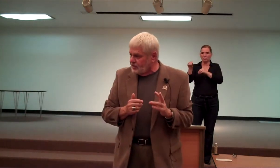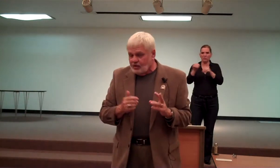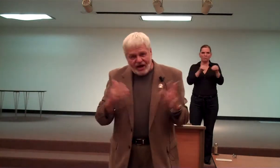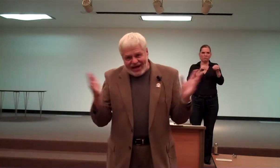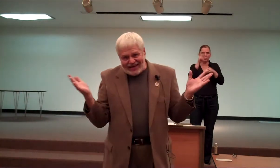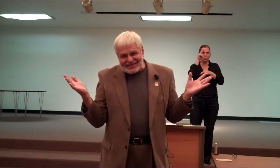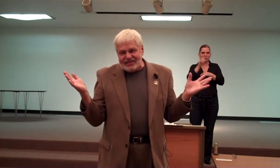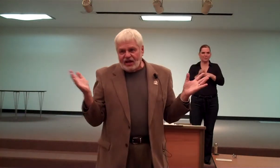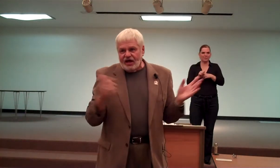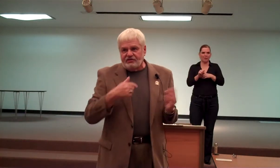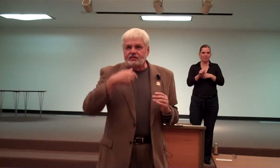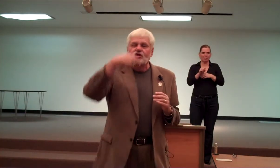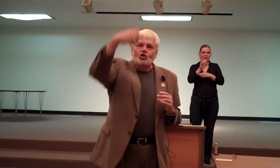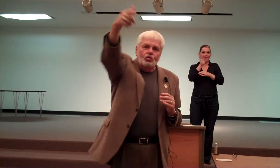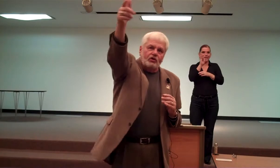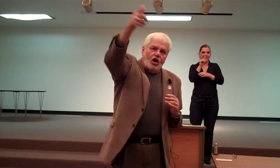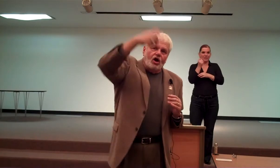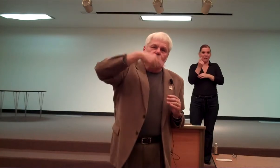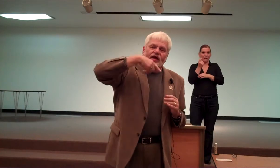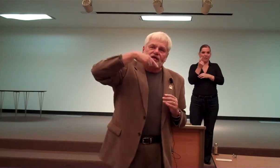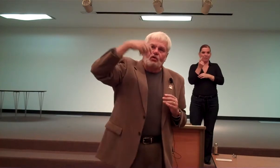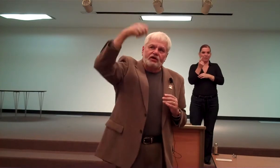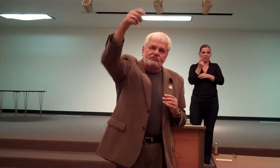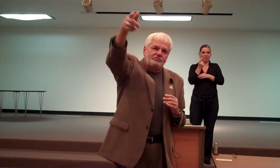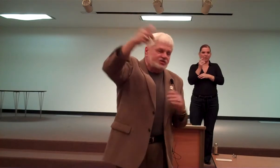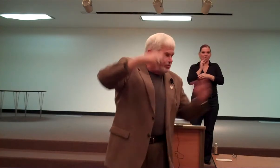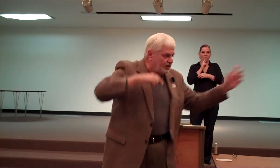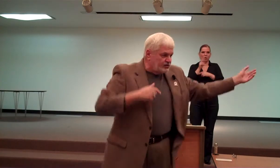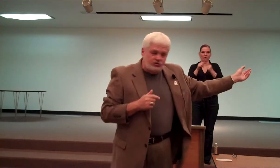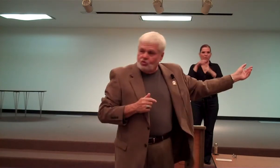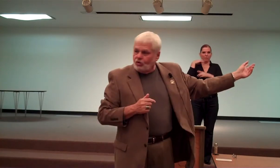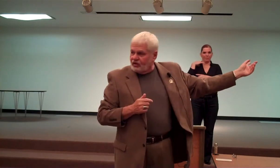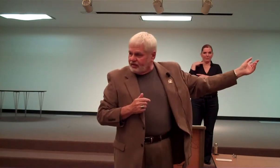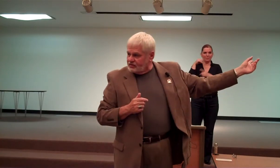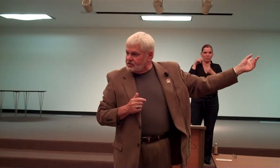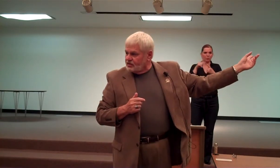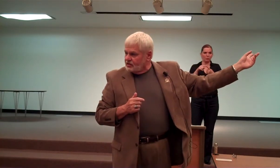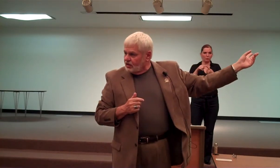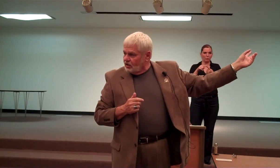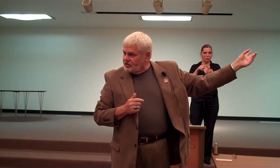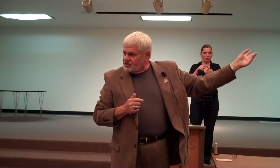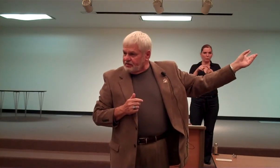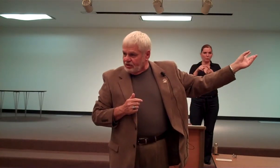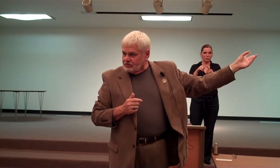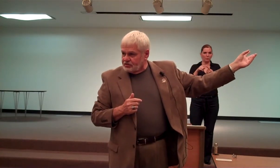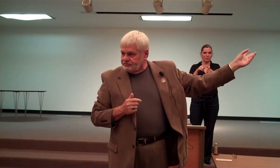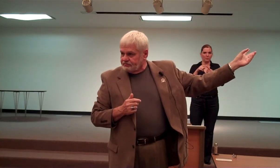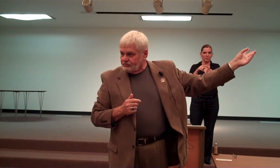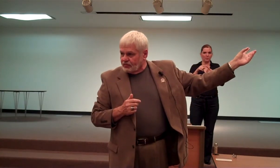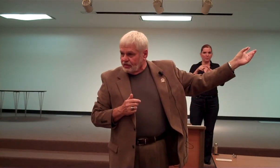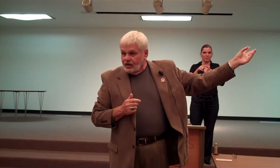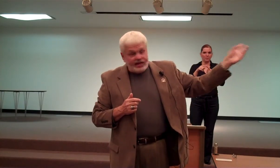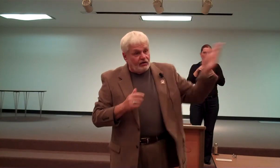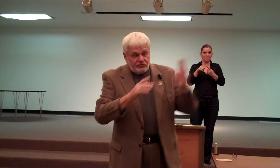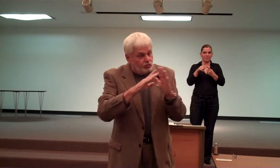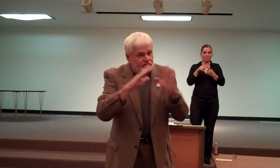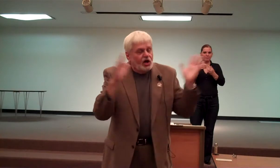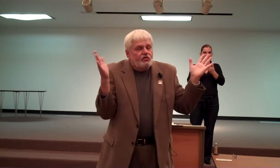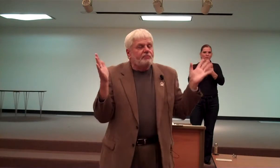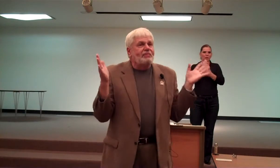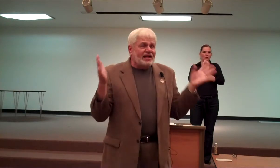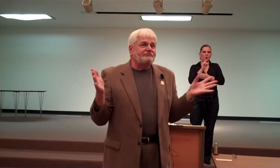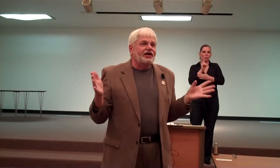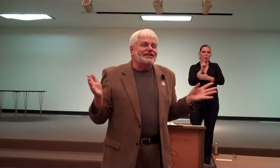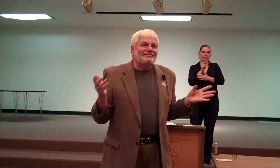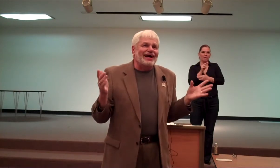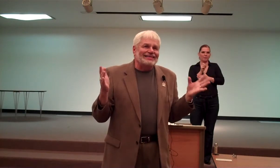south. By 1811, we're already going from Pittsburgh to New Orleans in steamboats. Now,